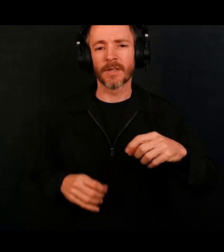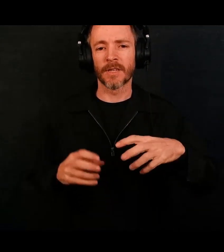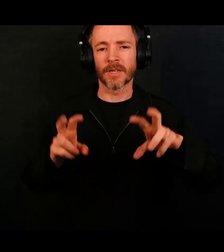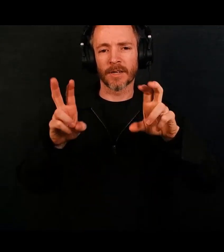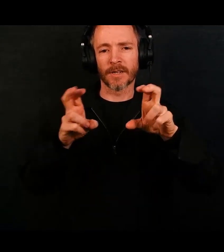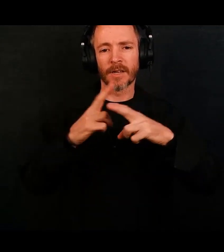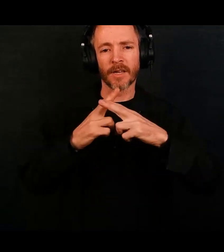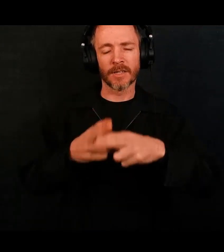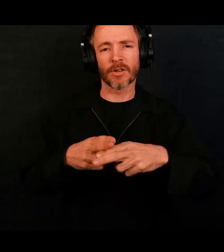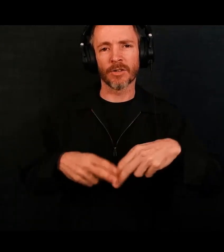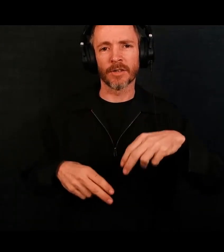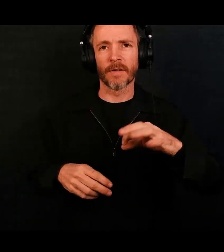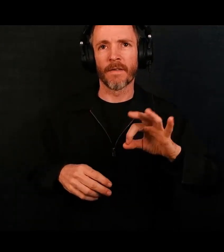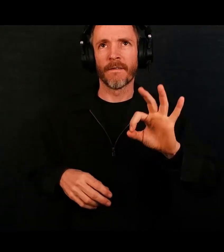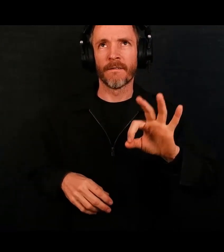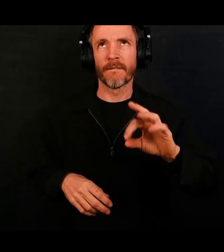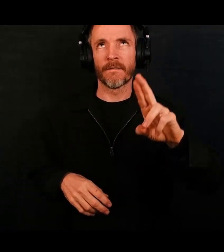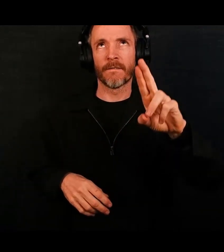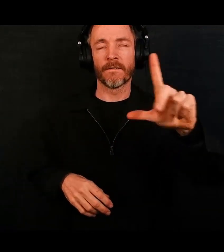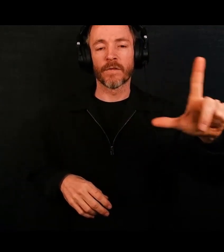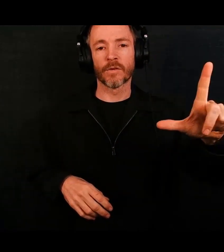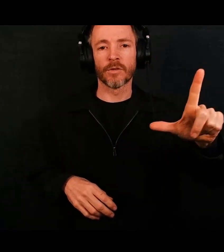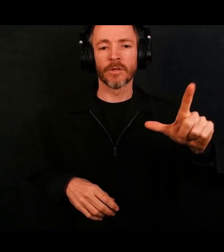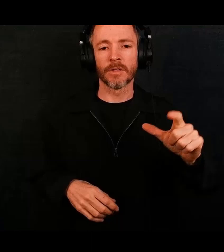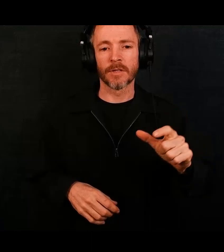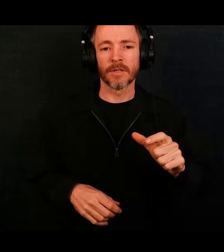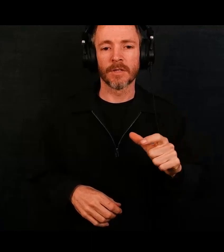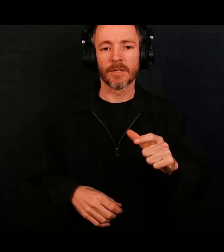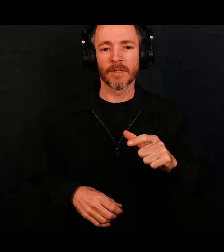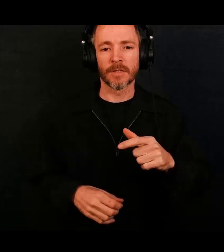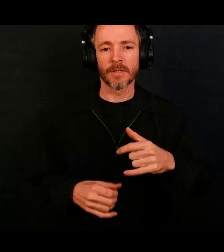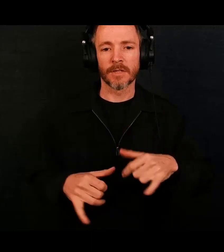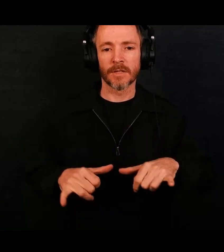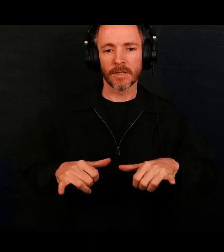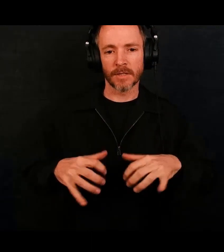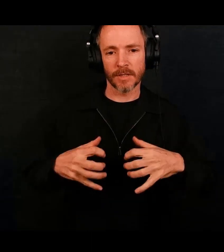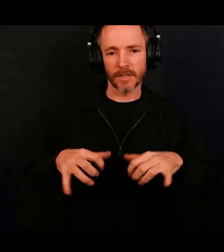1/1. It's called a full